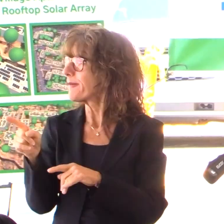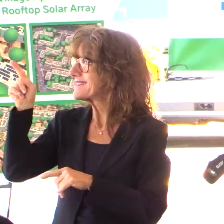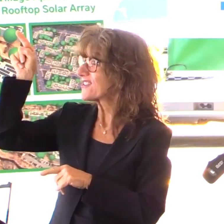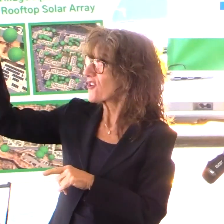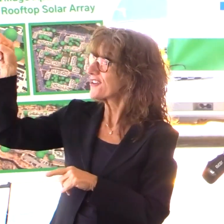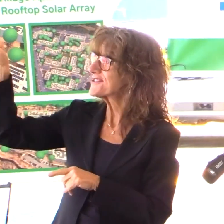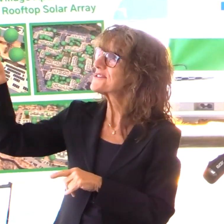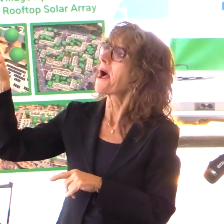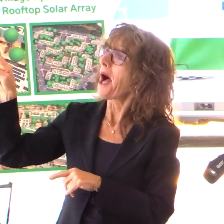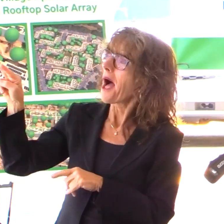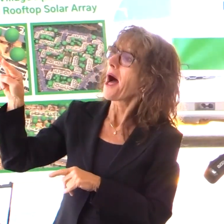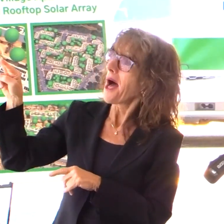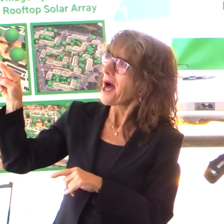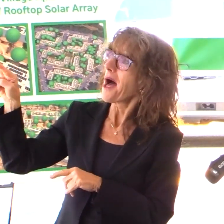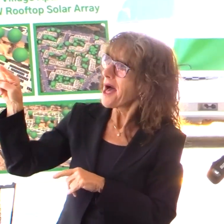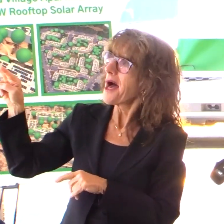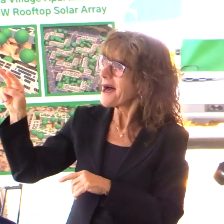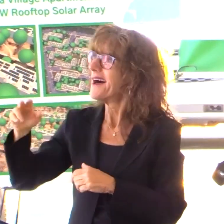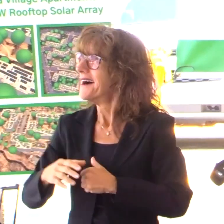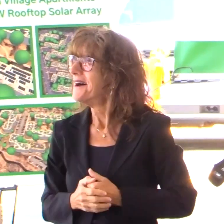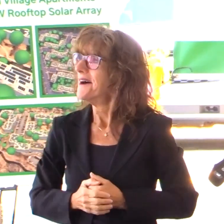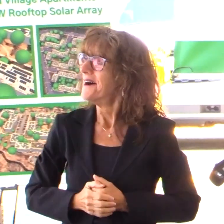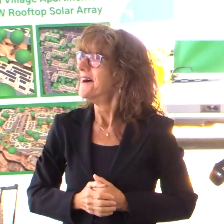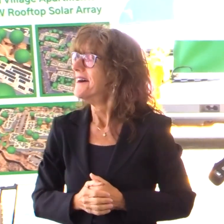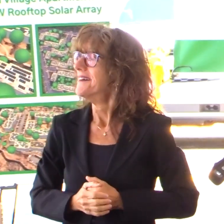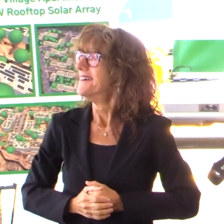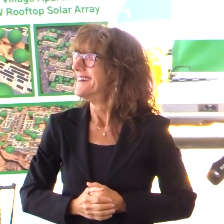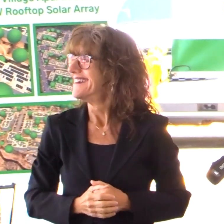street. You know.